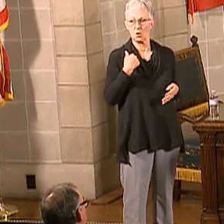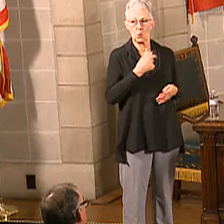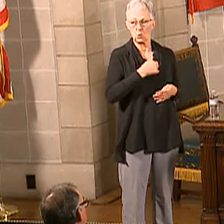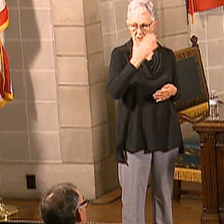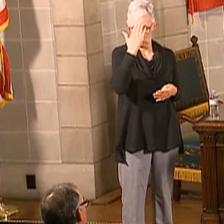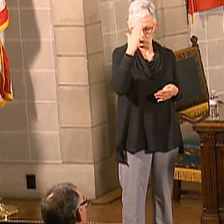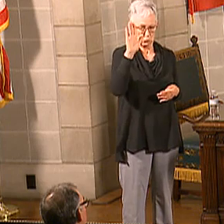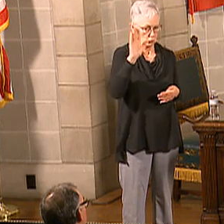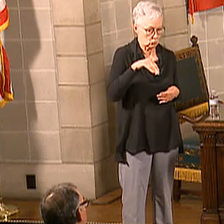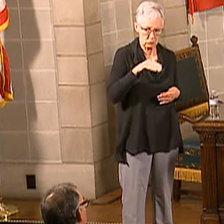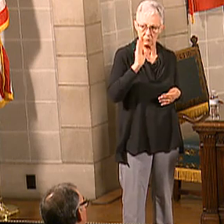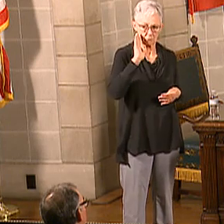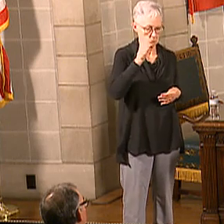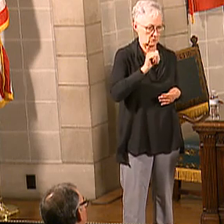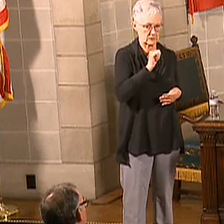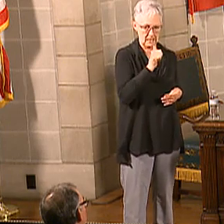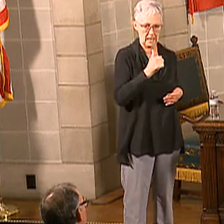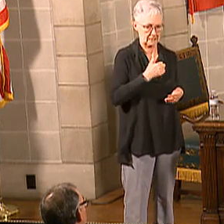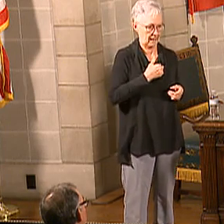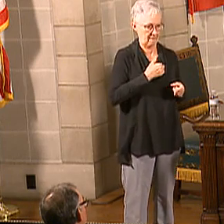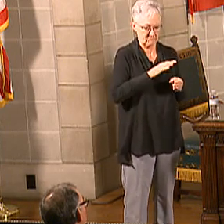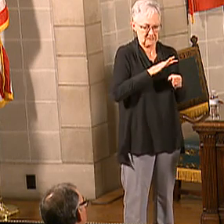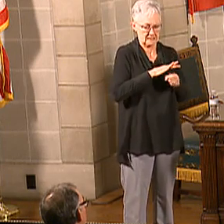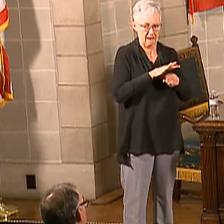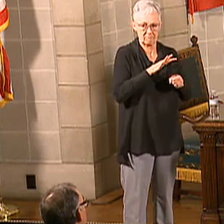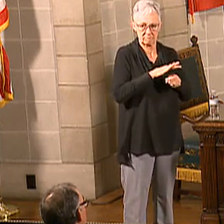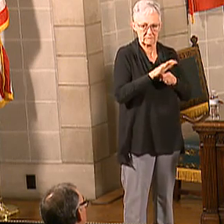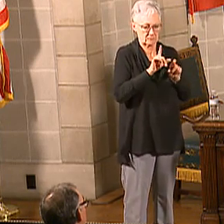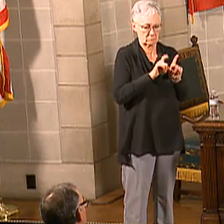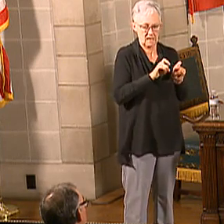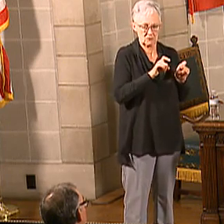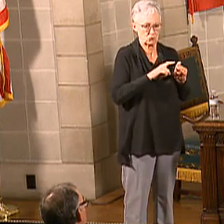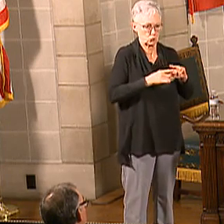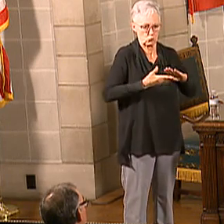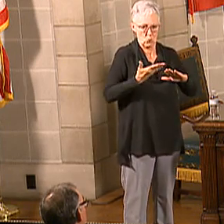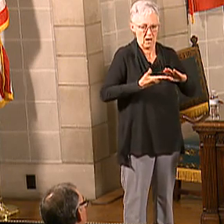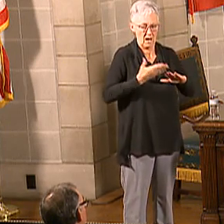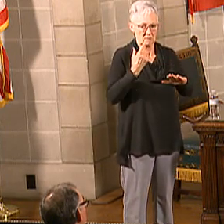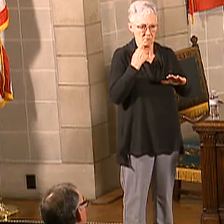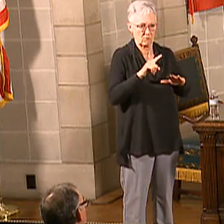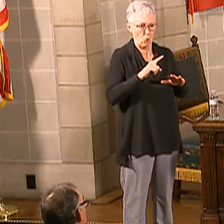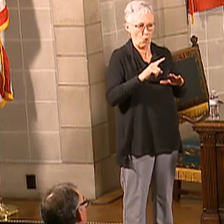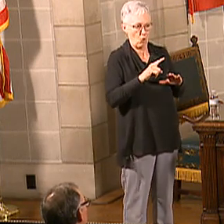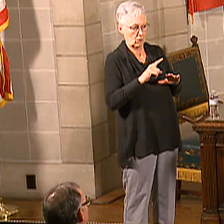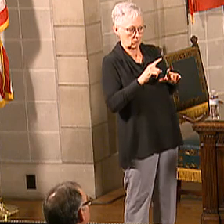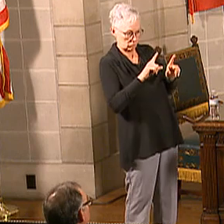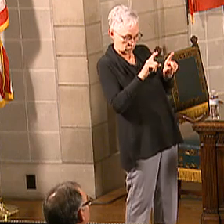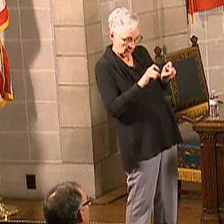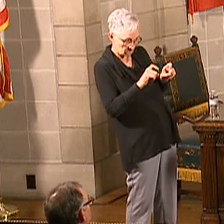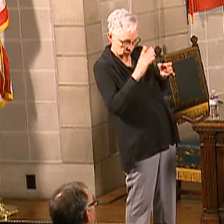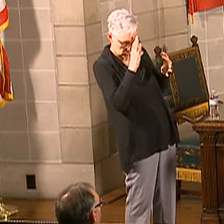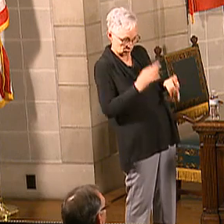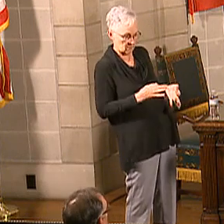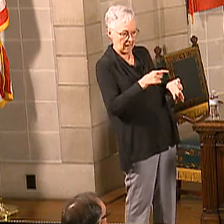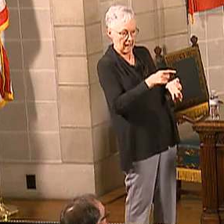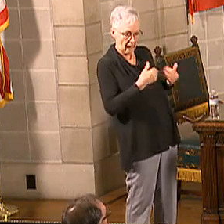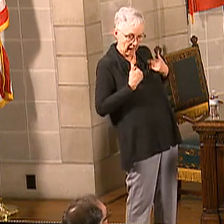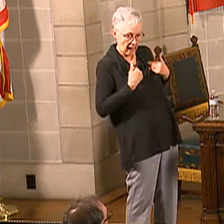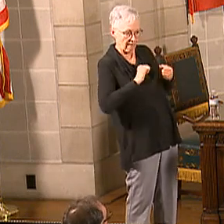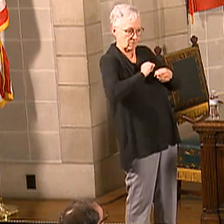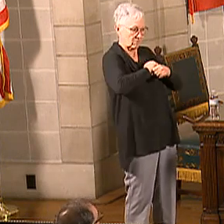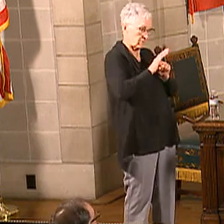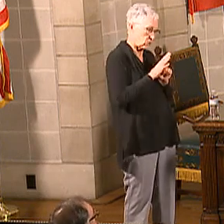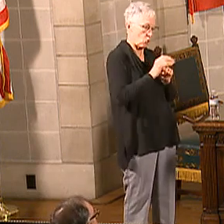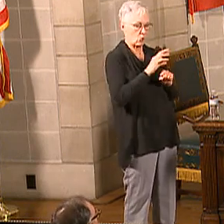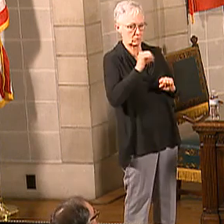have. We assumed that we wouldn't have a lot of testing, and that's why we have the rules of thumb, like that one community spread case in each of our public health